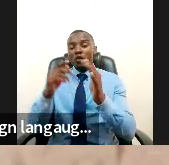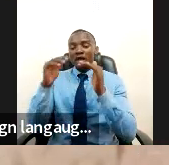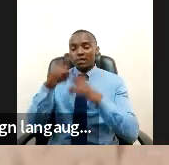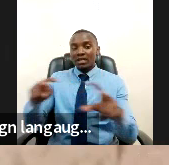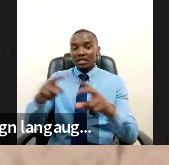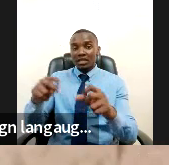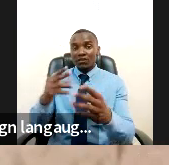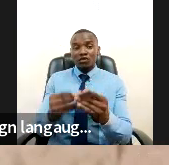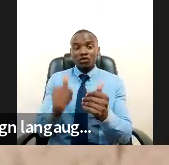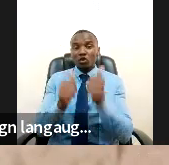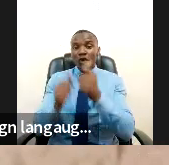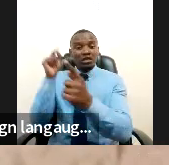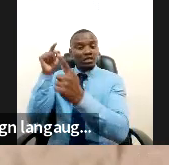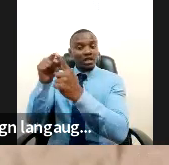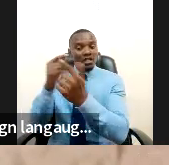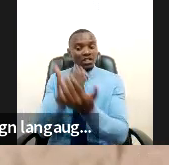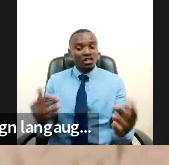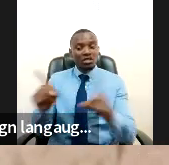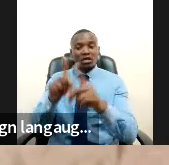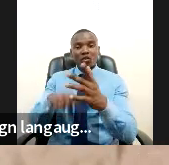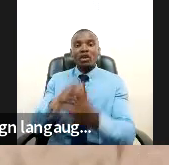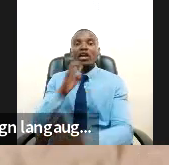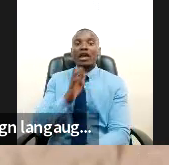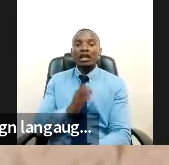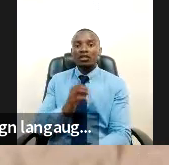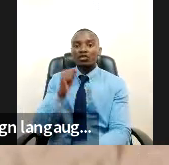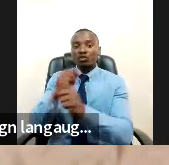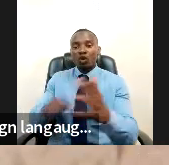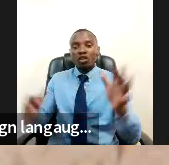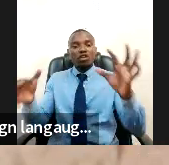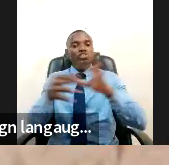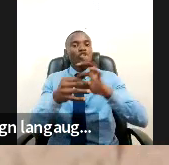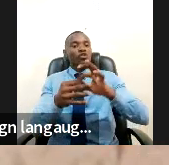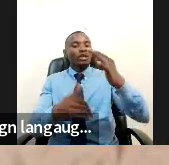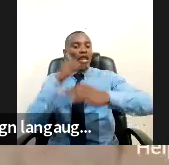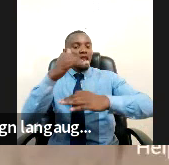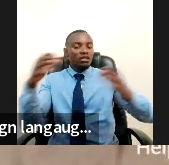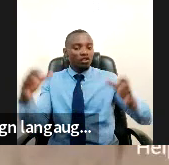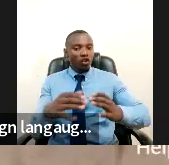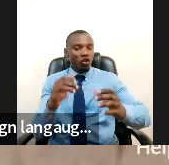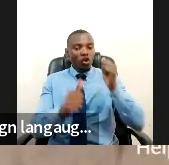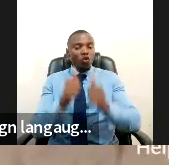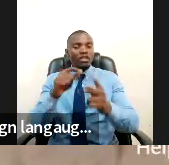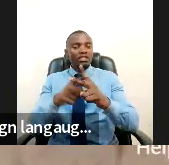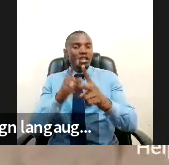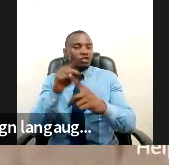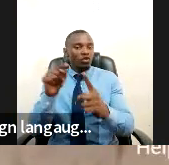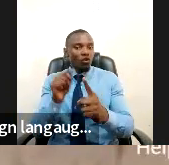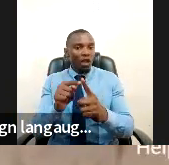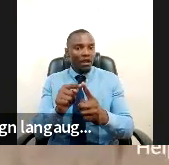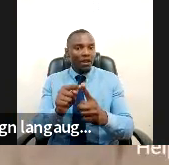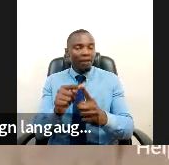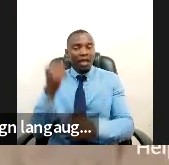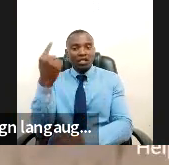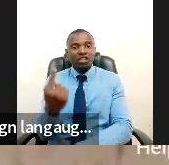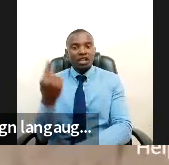especially target children and the elderly to join our next cohort that commences in January